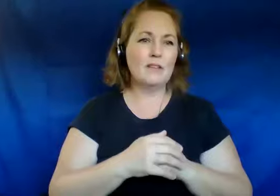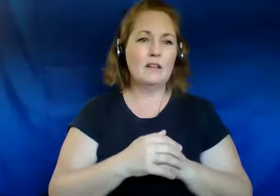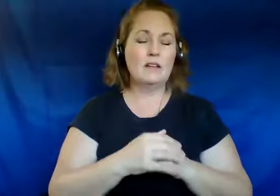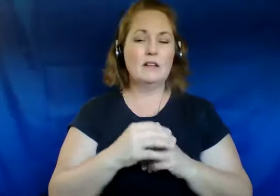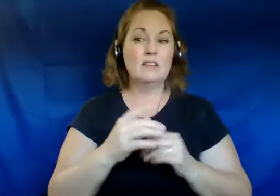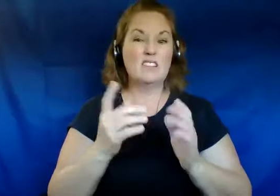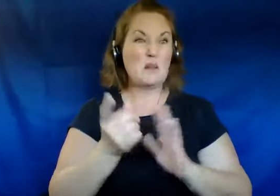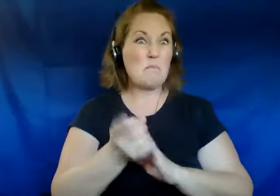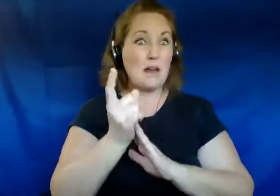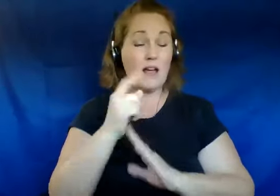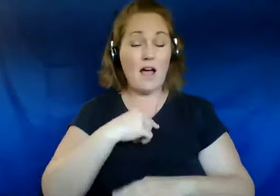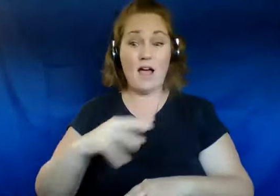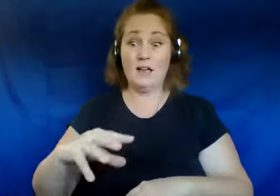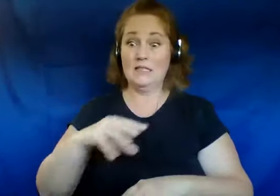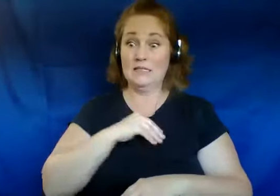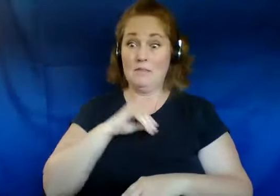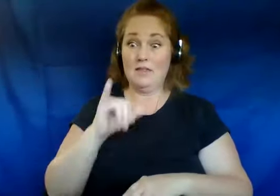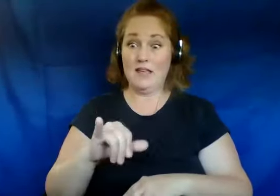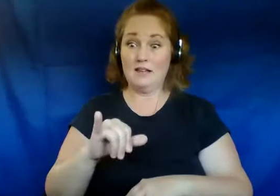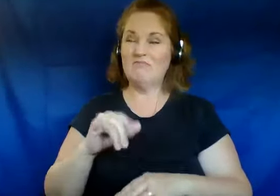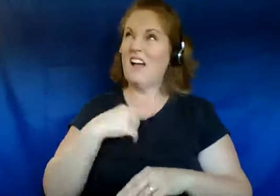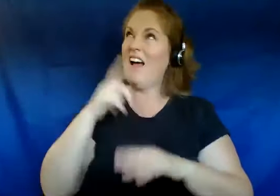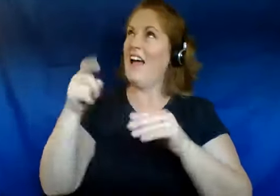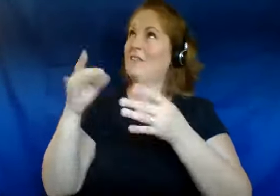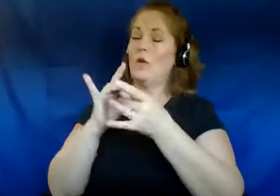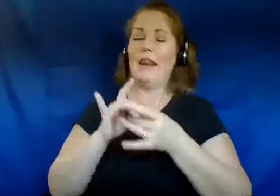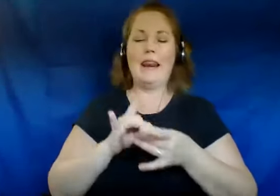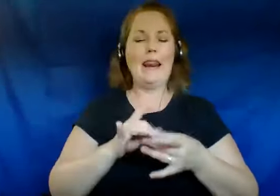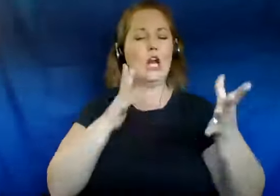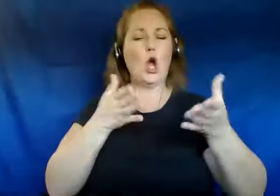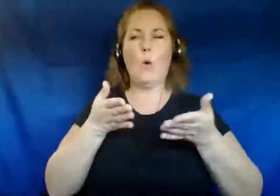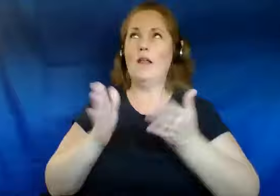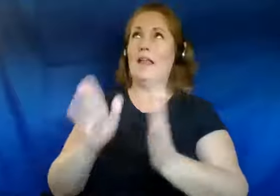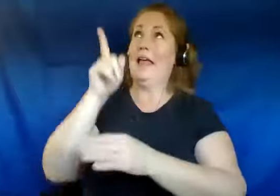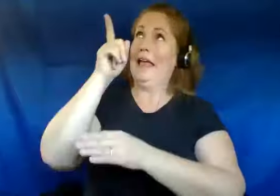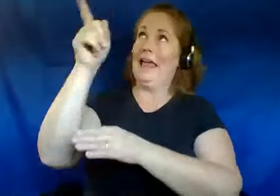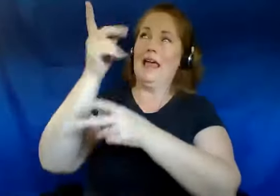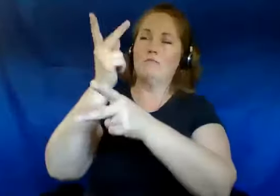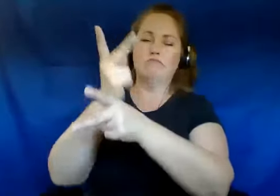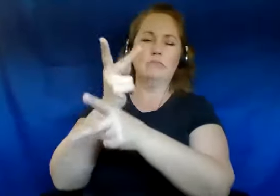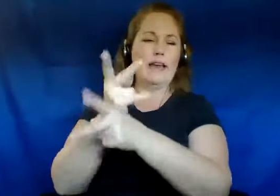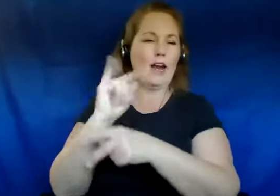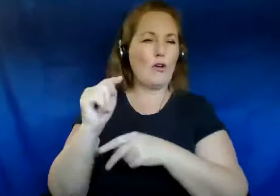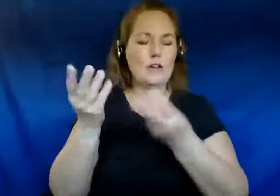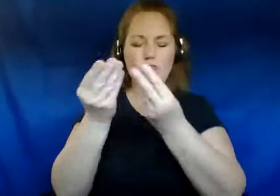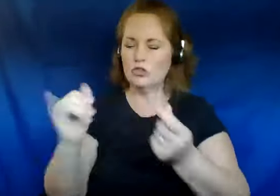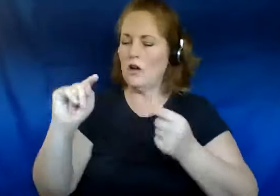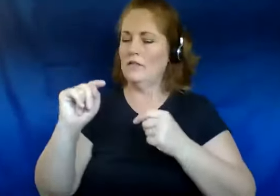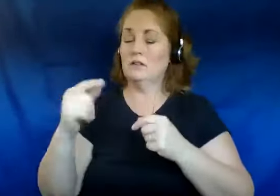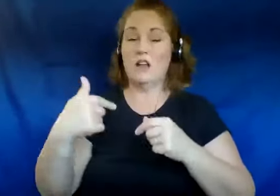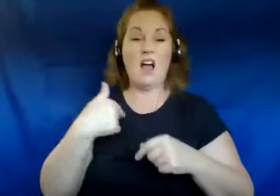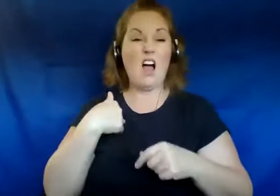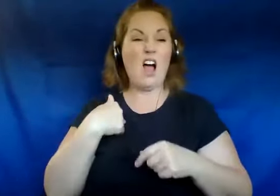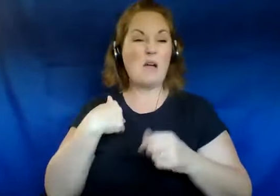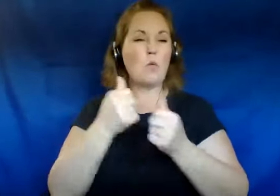fact, that I'm just going to have to let God work it out, I am powerless. I am powerless